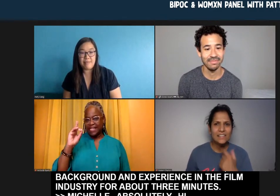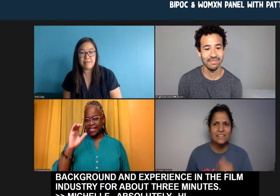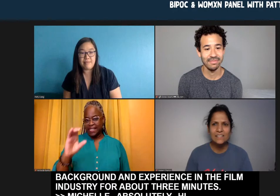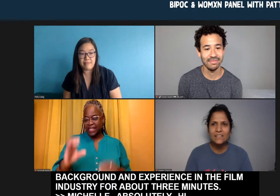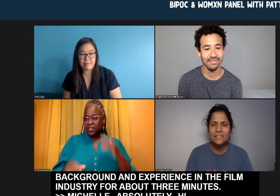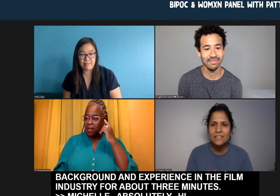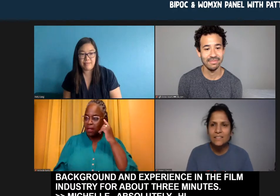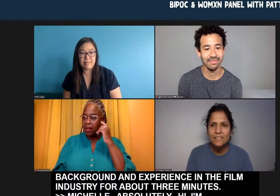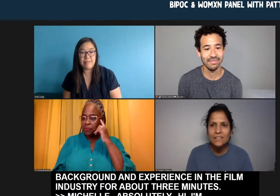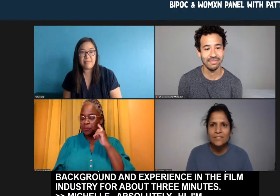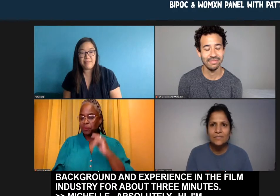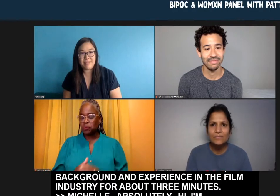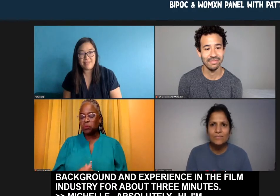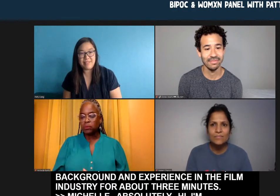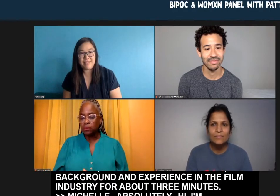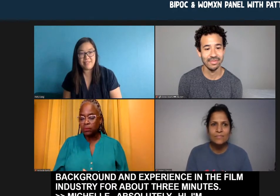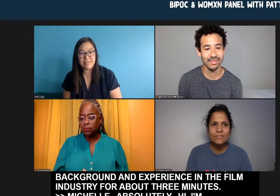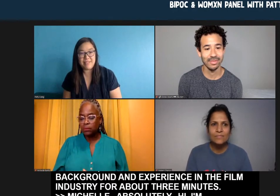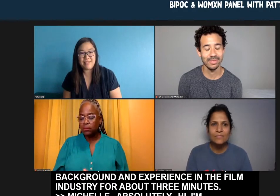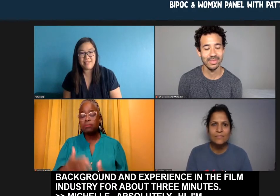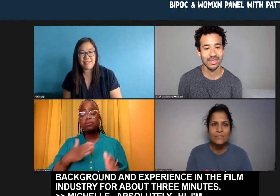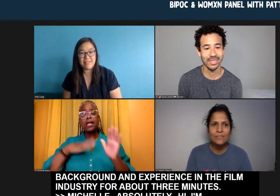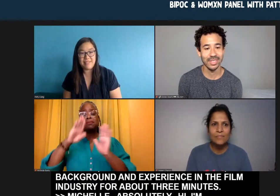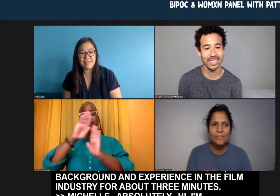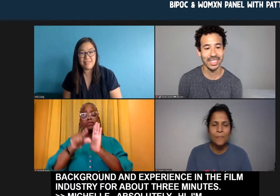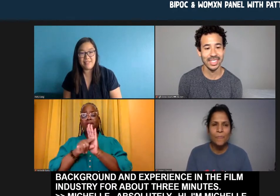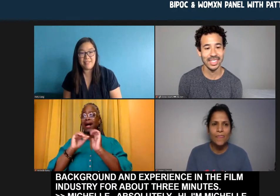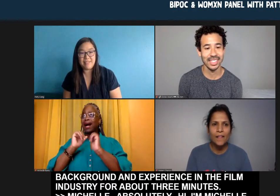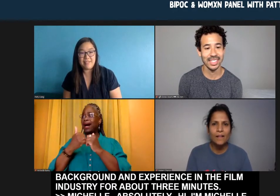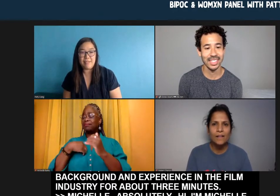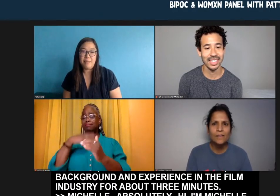And I live in Washington, D.C.